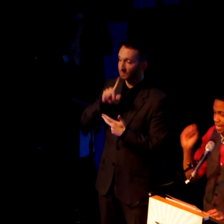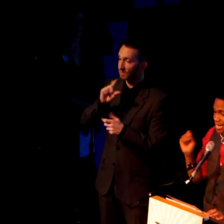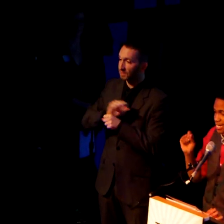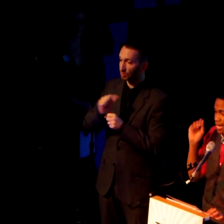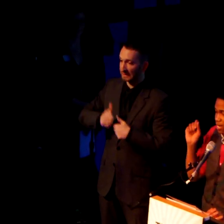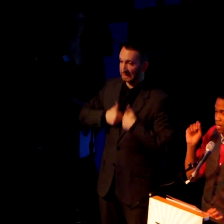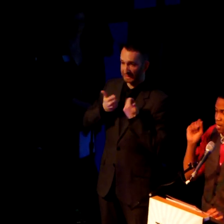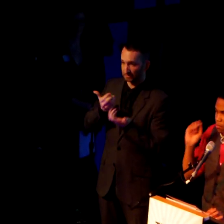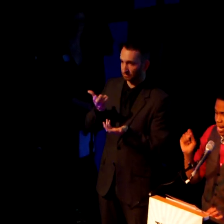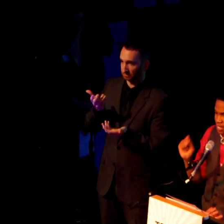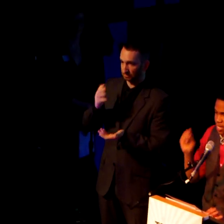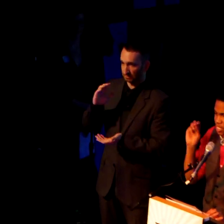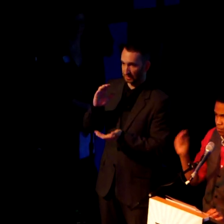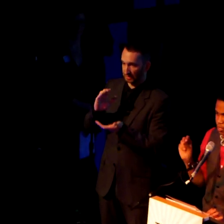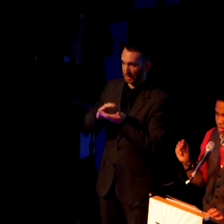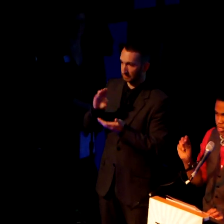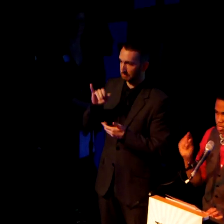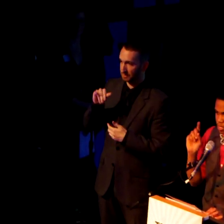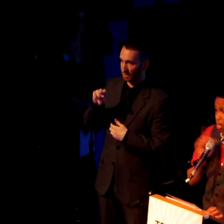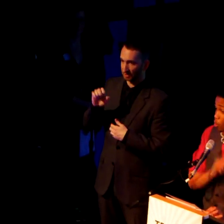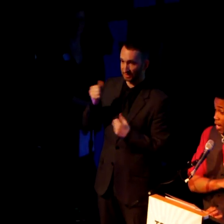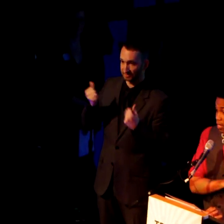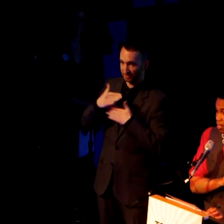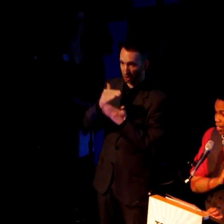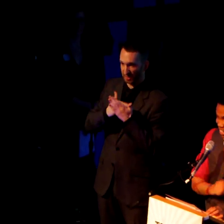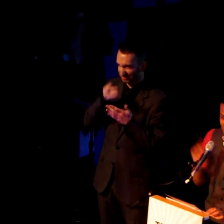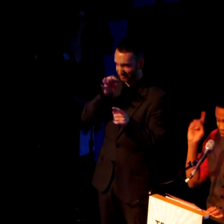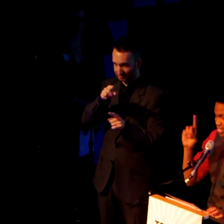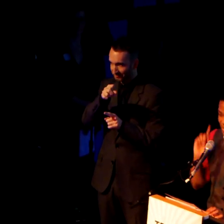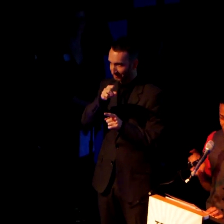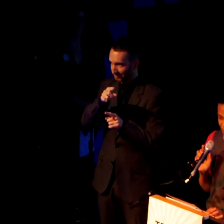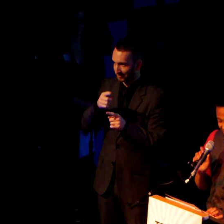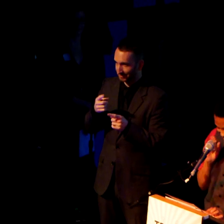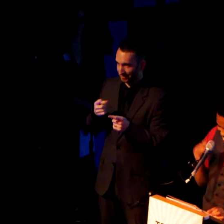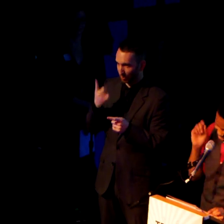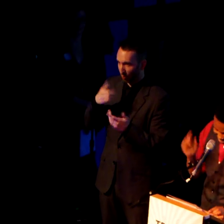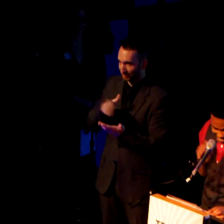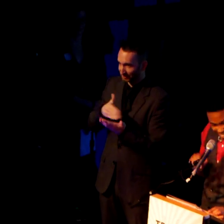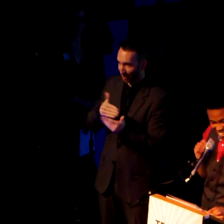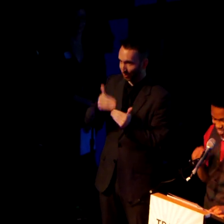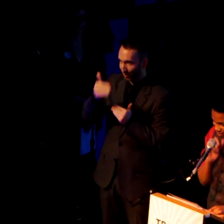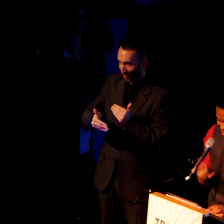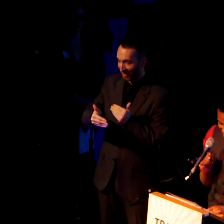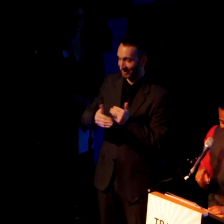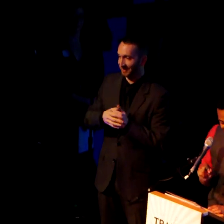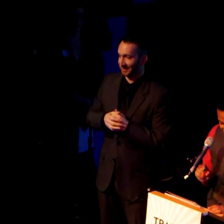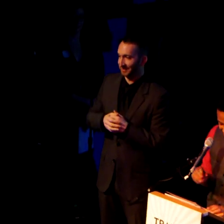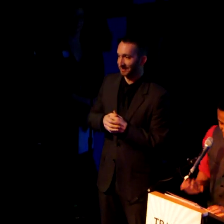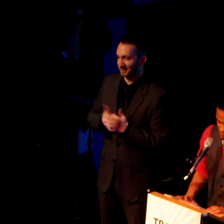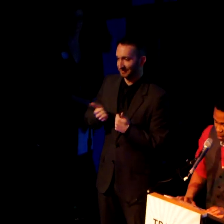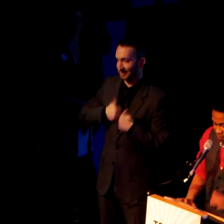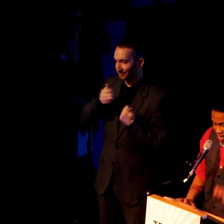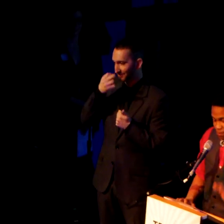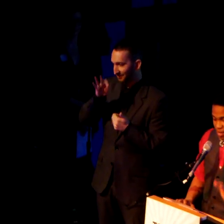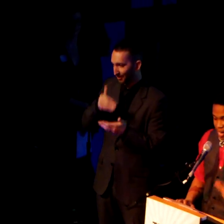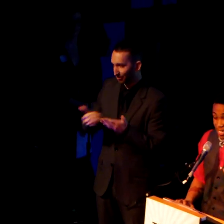He literally lives less than Beyonce's Fearless away, like one song away. And he lives right down the